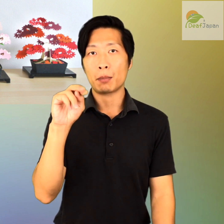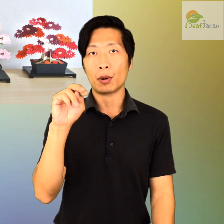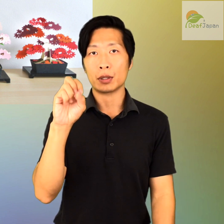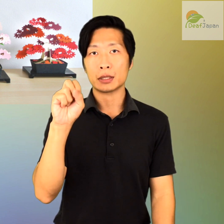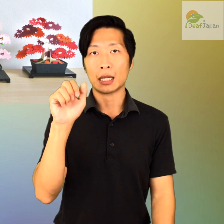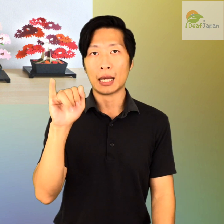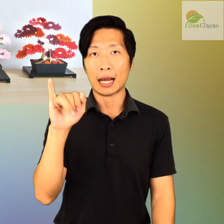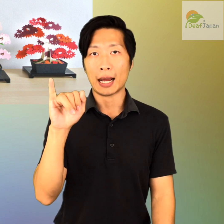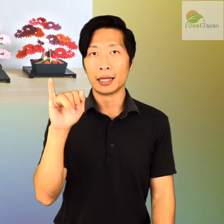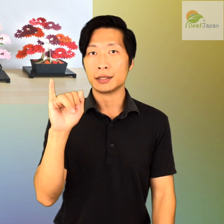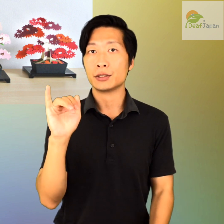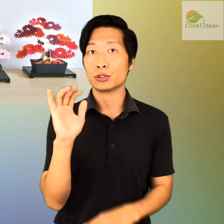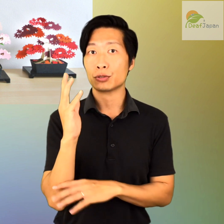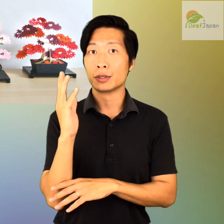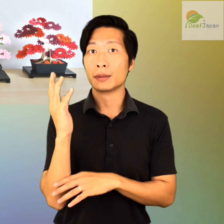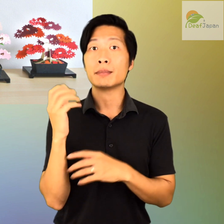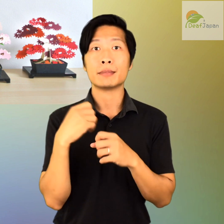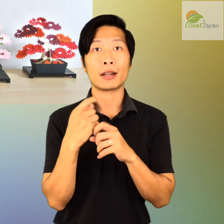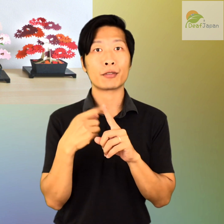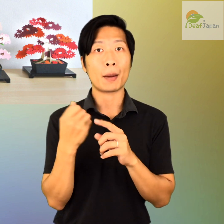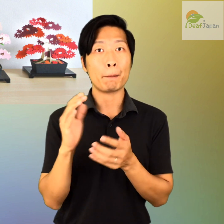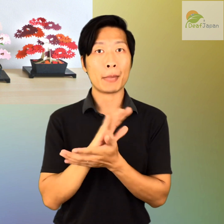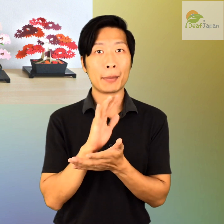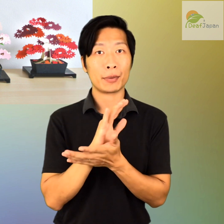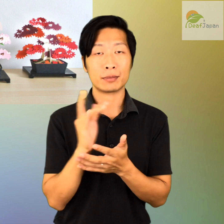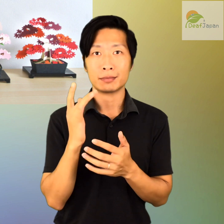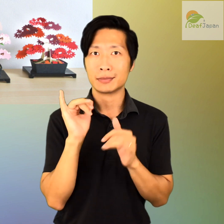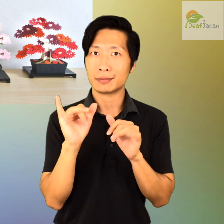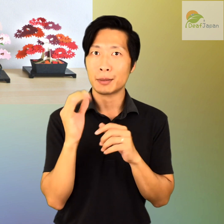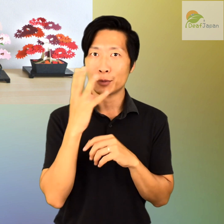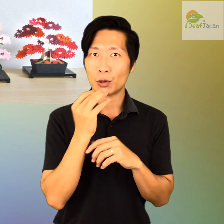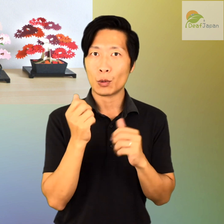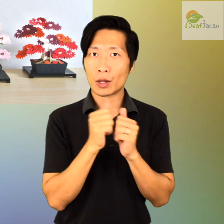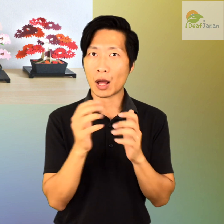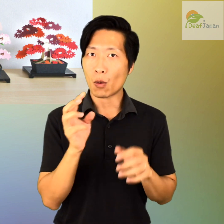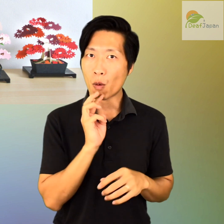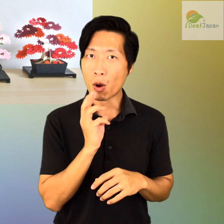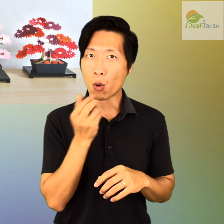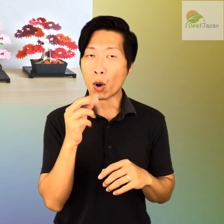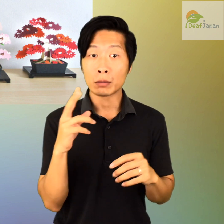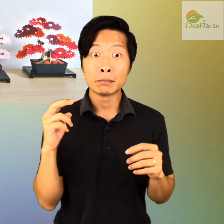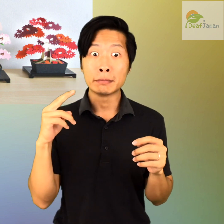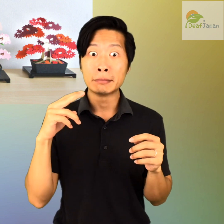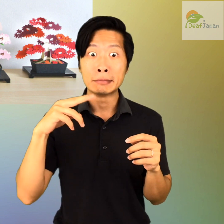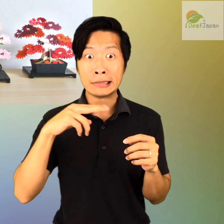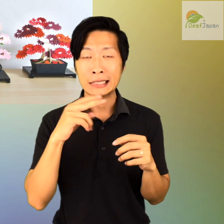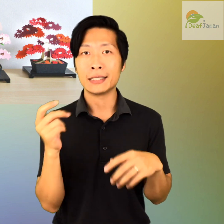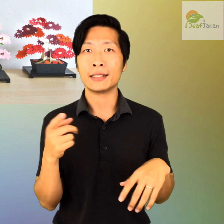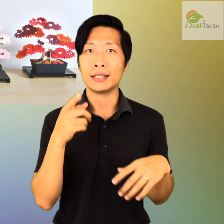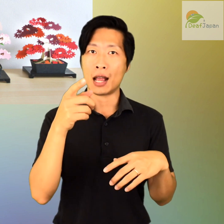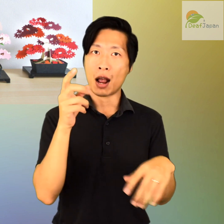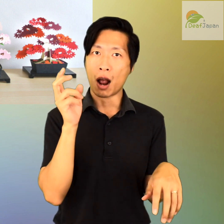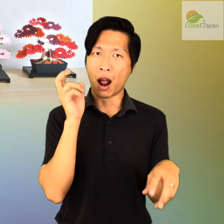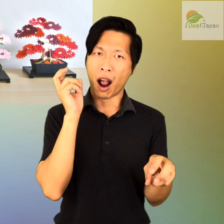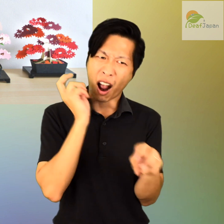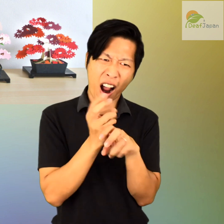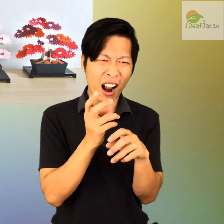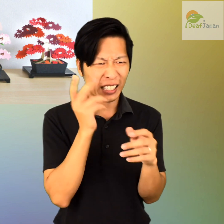Japanese bonsai tree made from paper stay beautiful without water or pruning. If you have trouble keeping